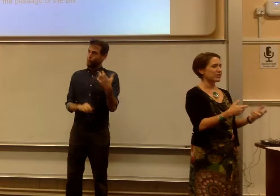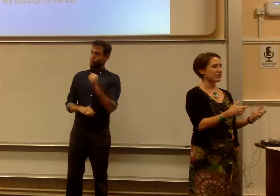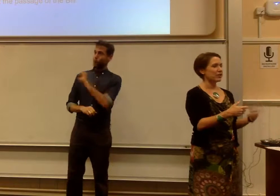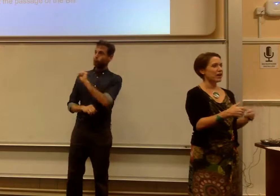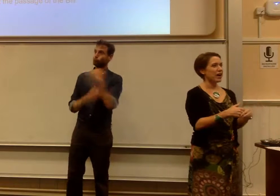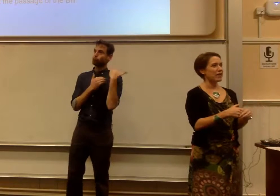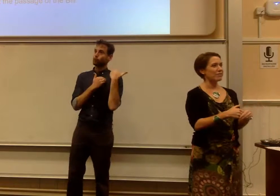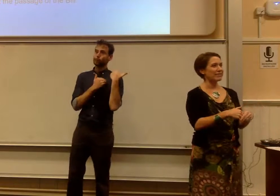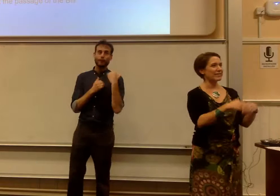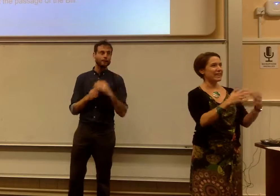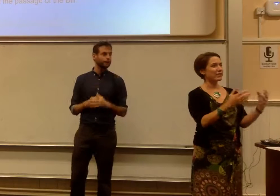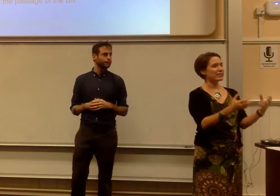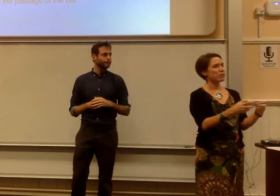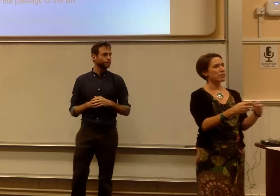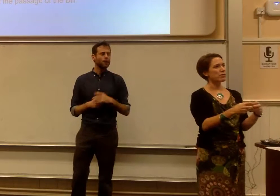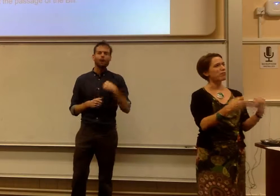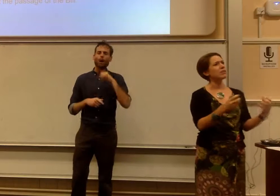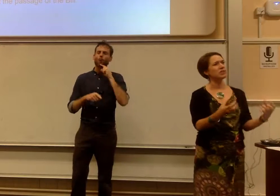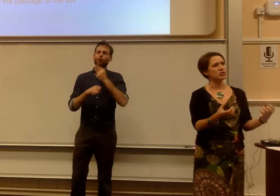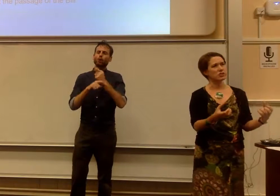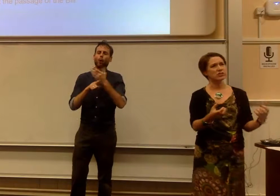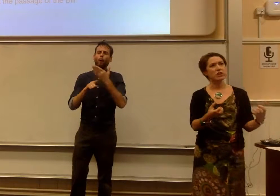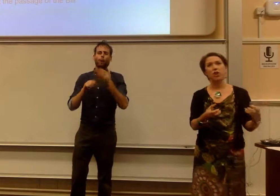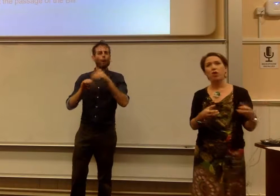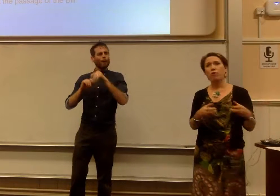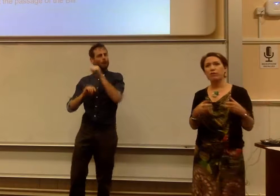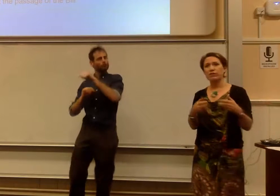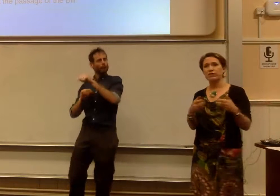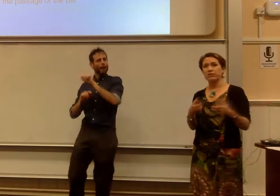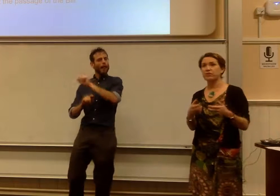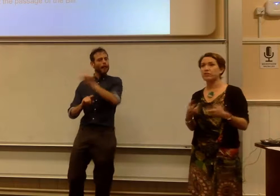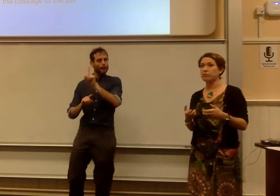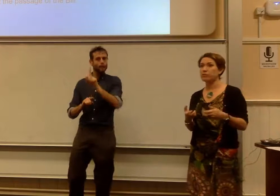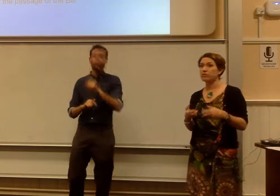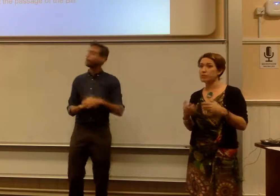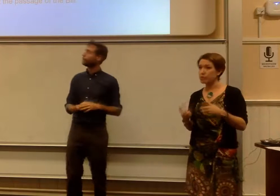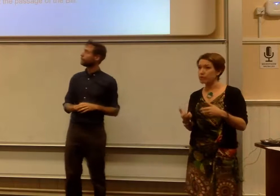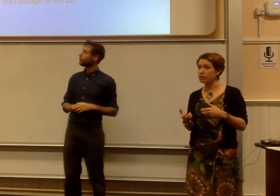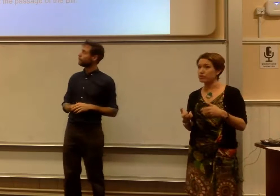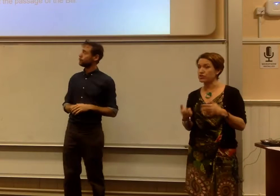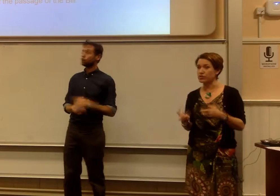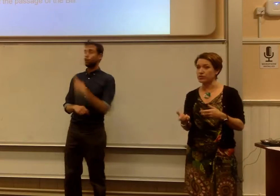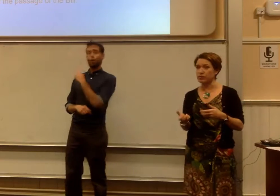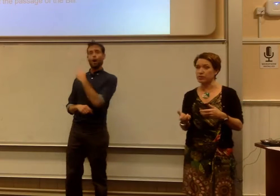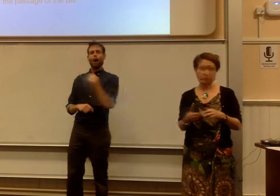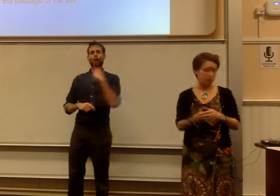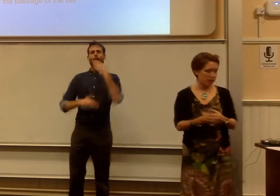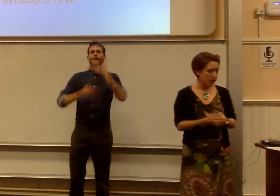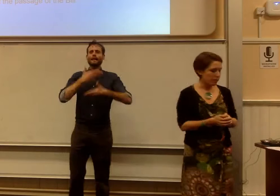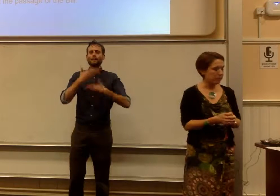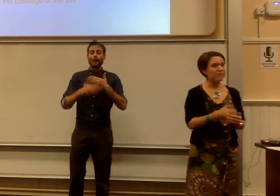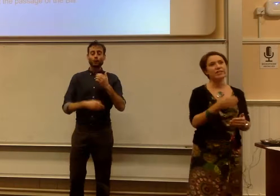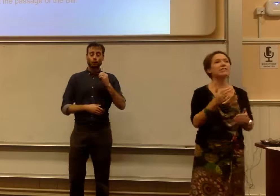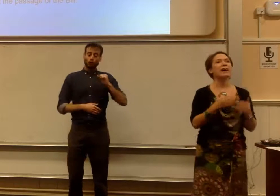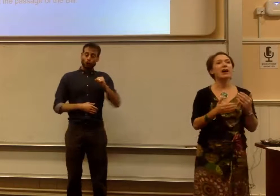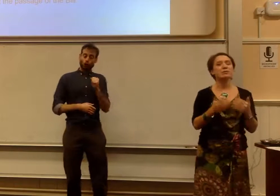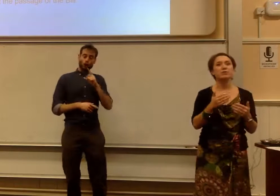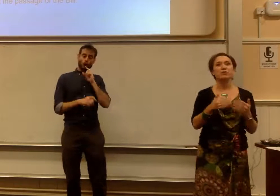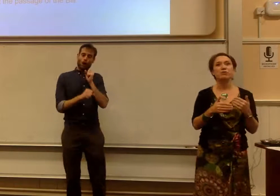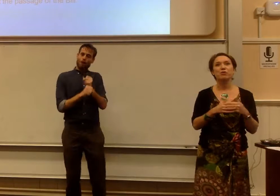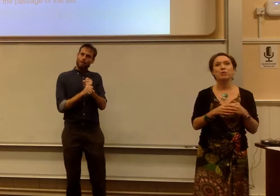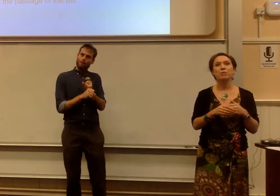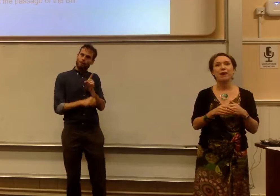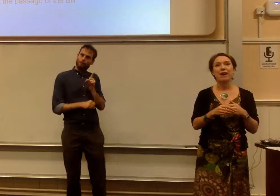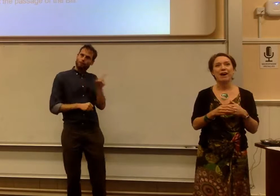wanted to set out some of the features of the Scottish Government's approach to this bill, because I think that